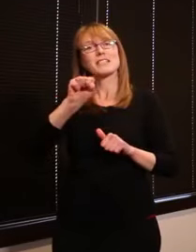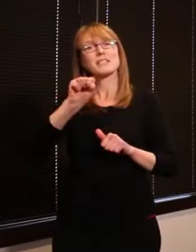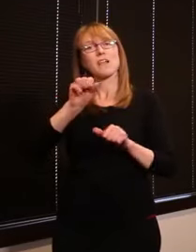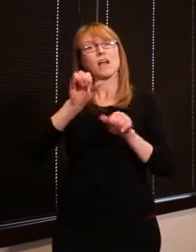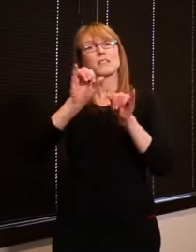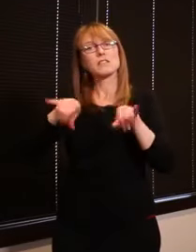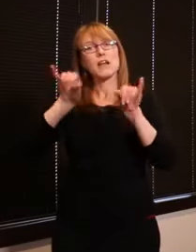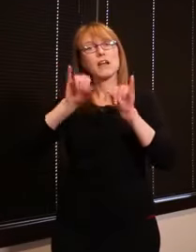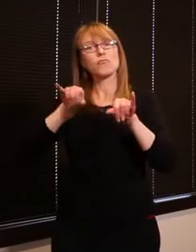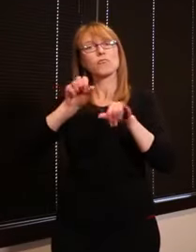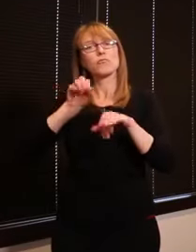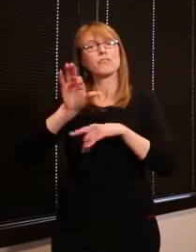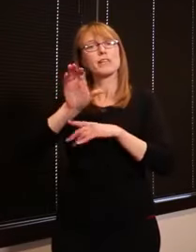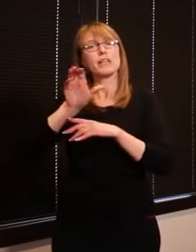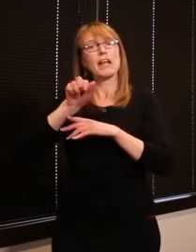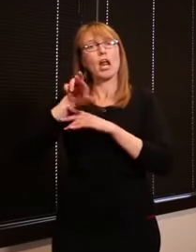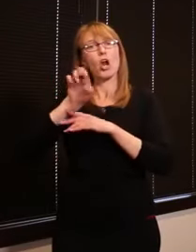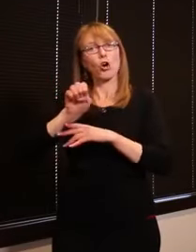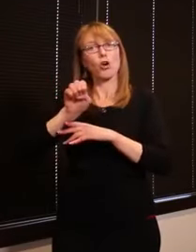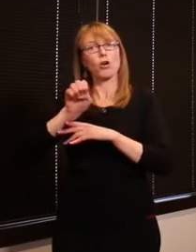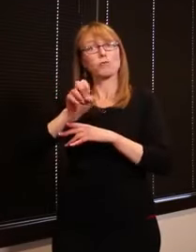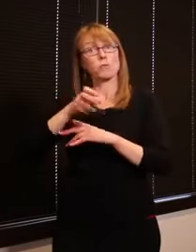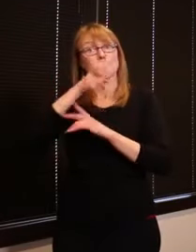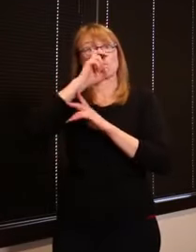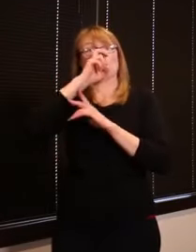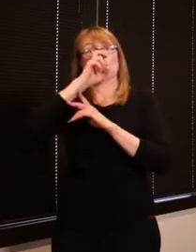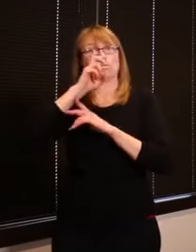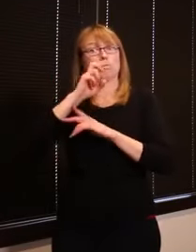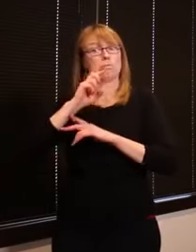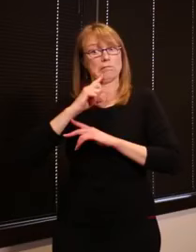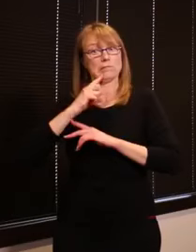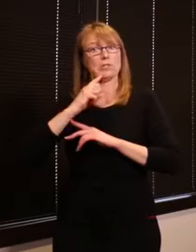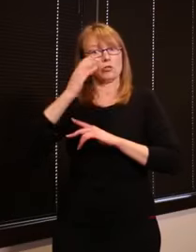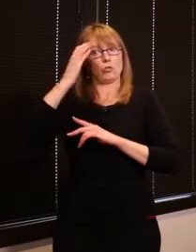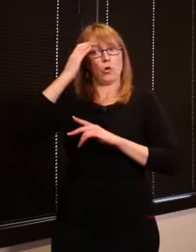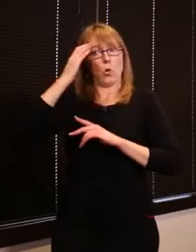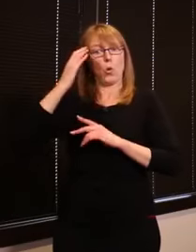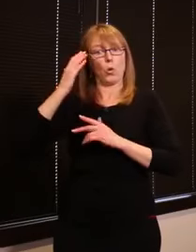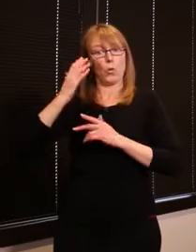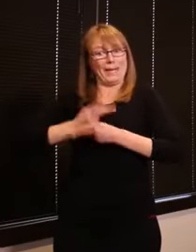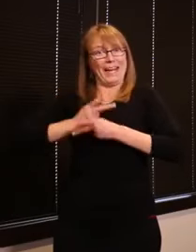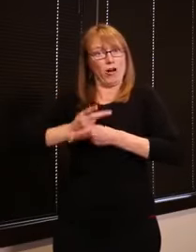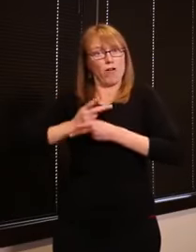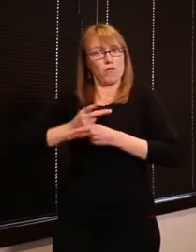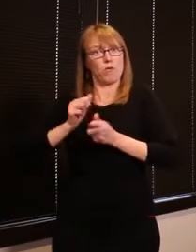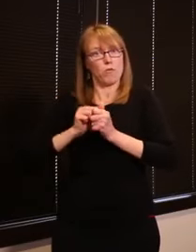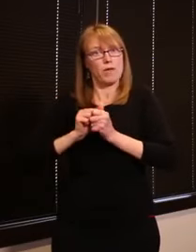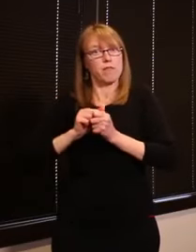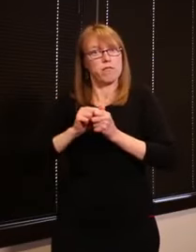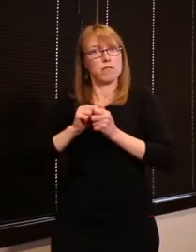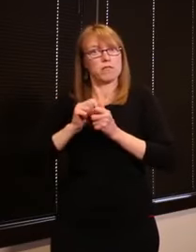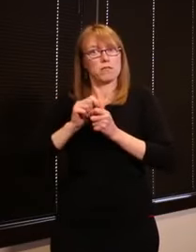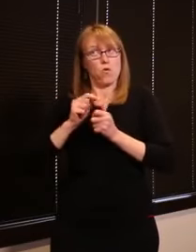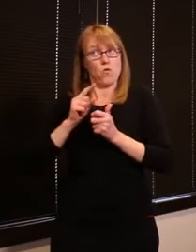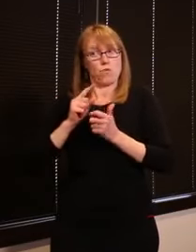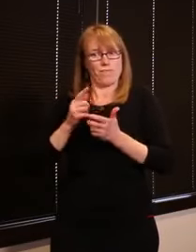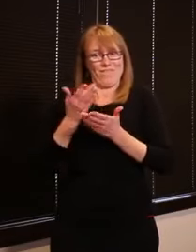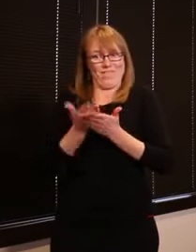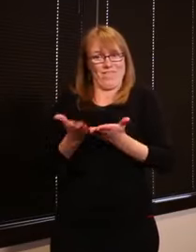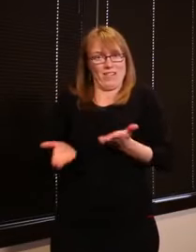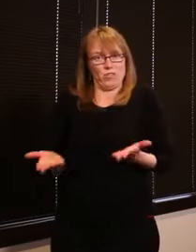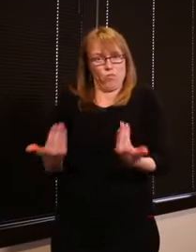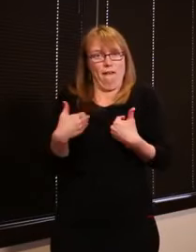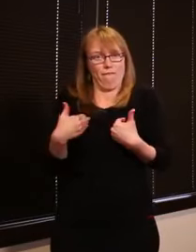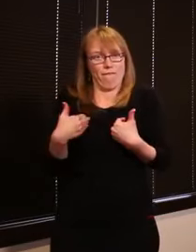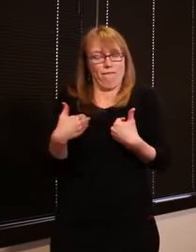those decisions made by elected officials and the community doing their part, you've also seen that the curve has been continuing